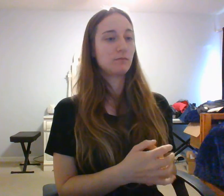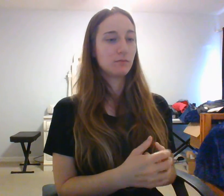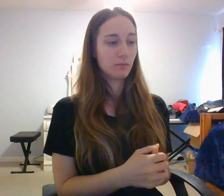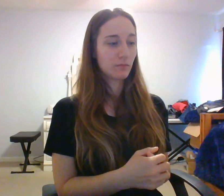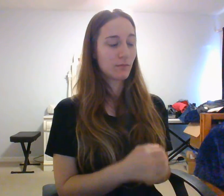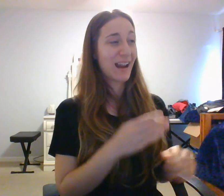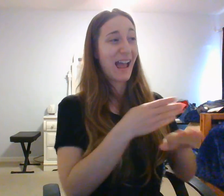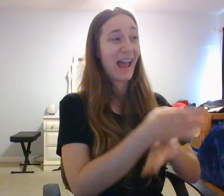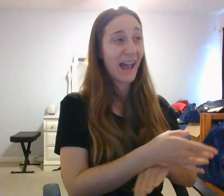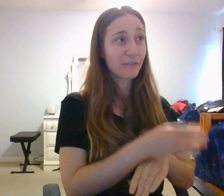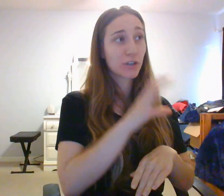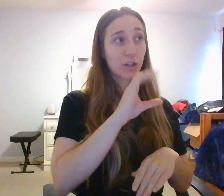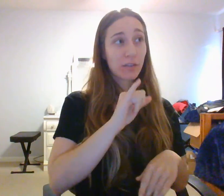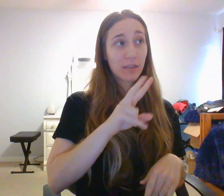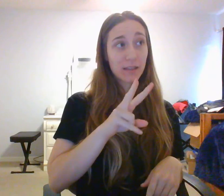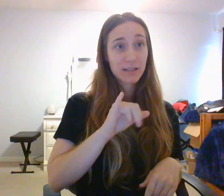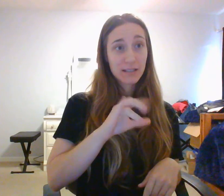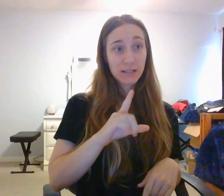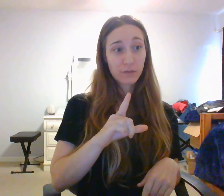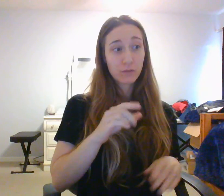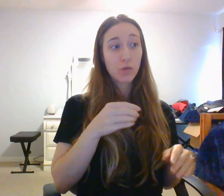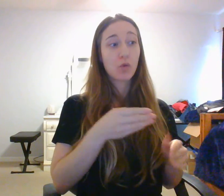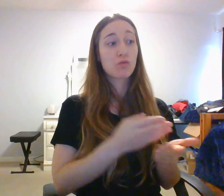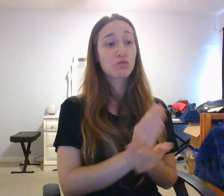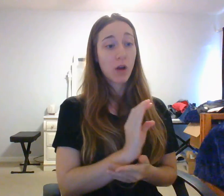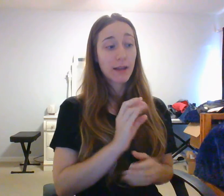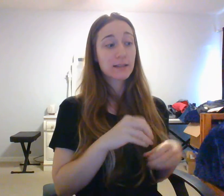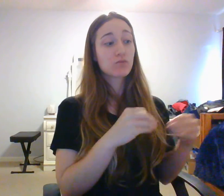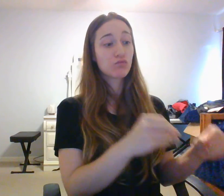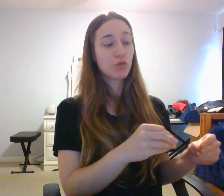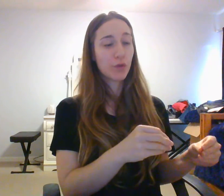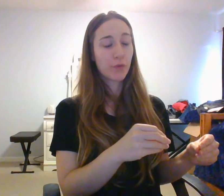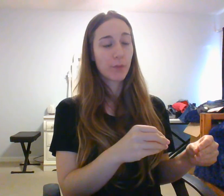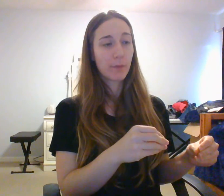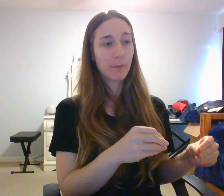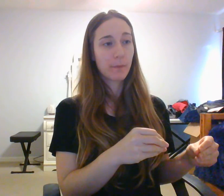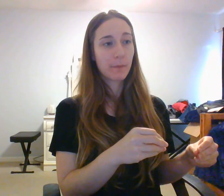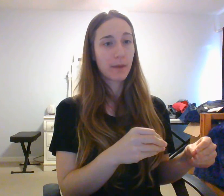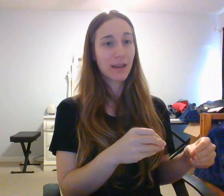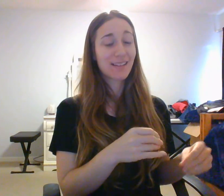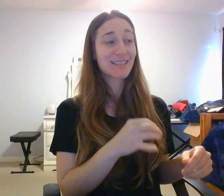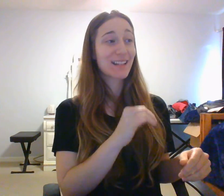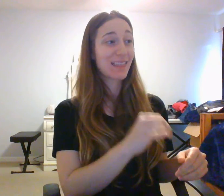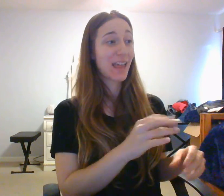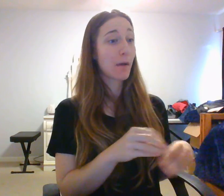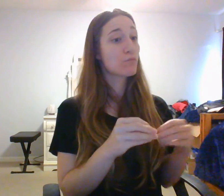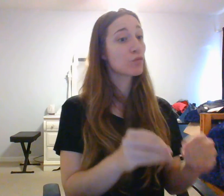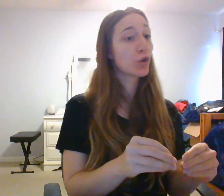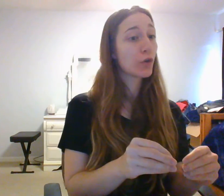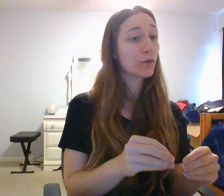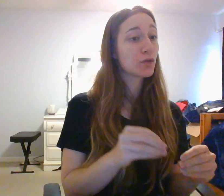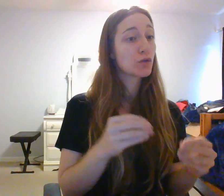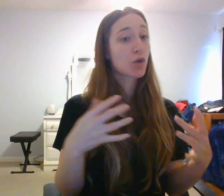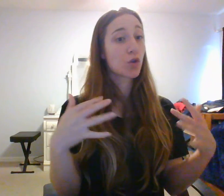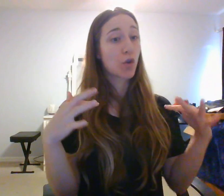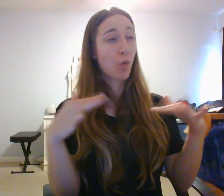After the Civil Rights Movement, which moved into the anti-war movement, other movements were gaining